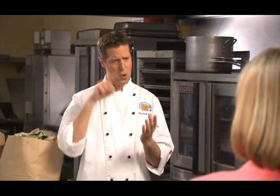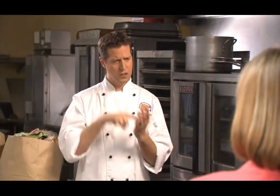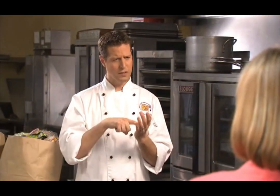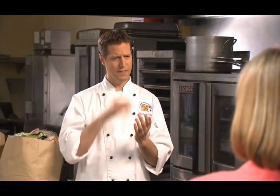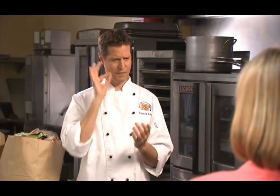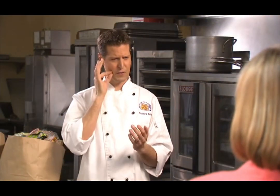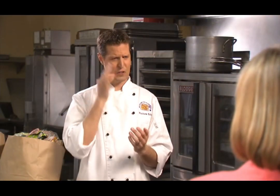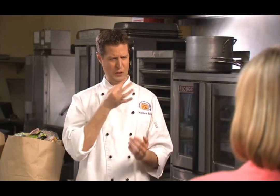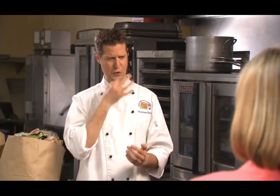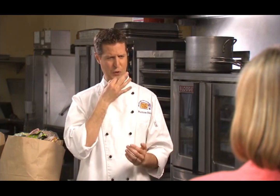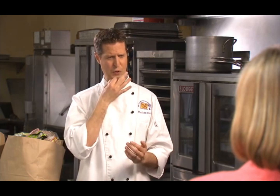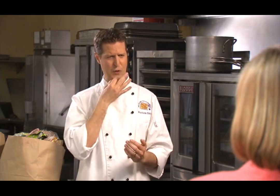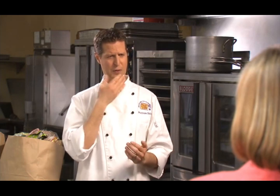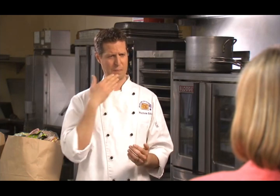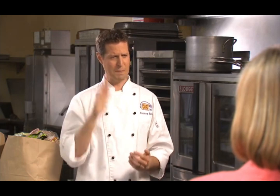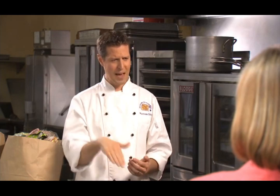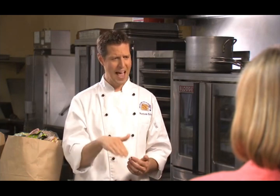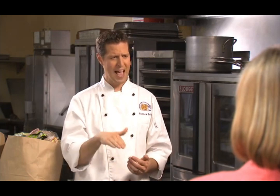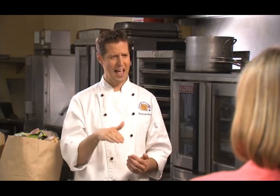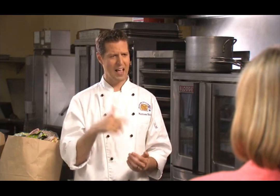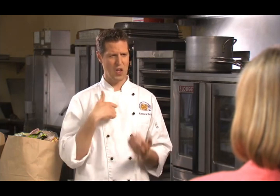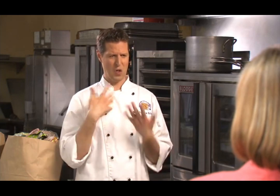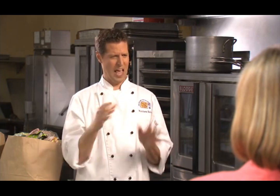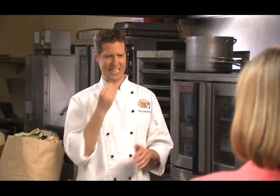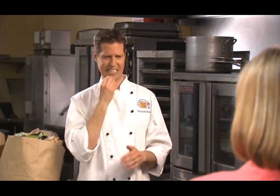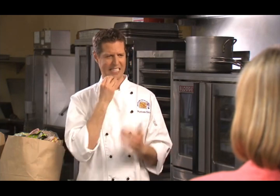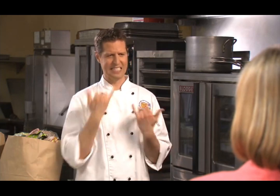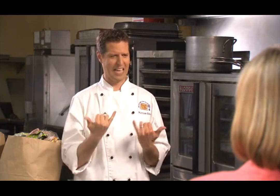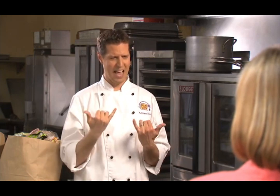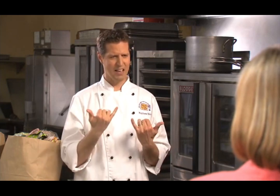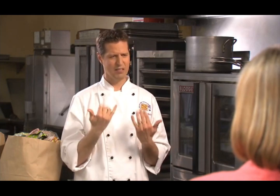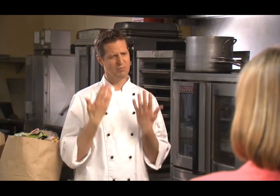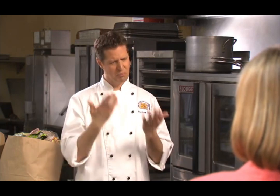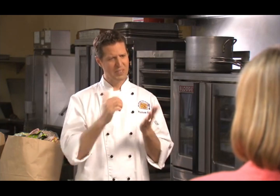When I notice a fruit that is at risk of getting too ripe and don't want to eat it now,